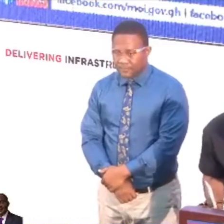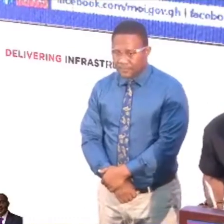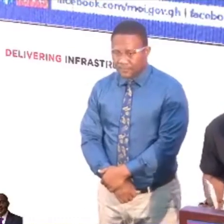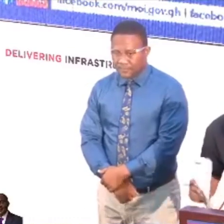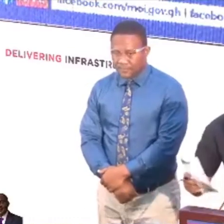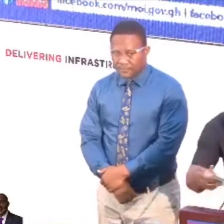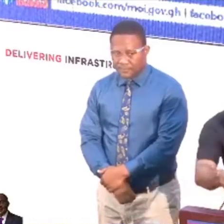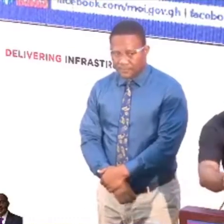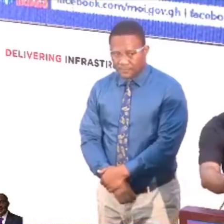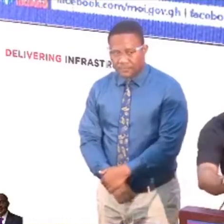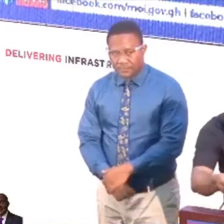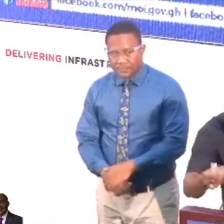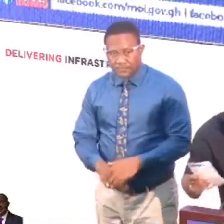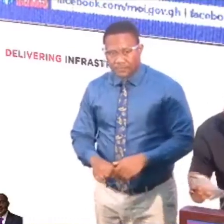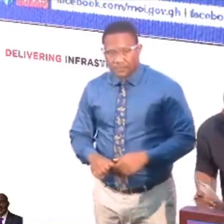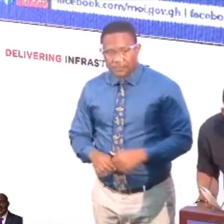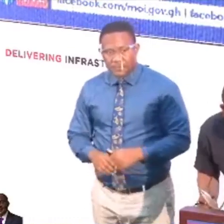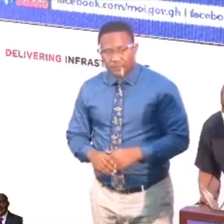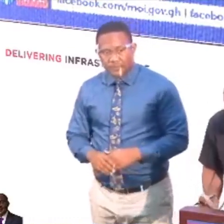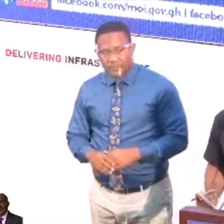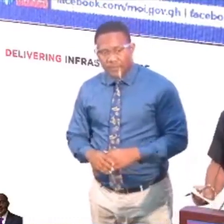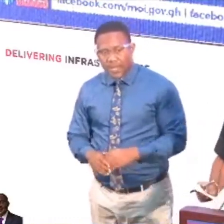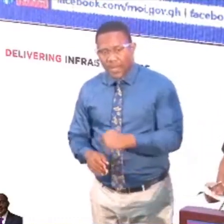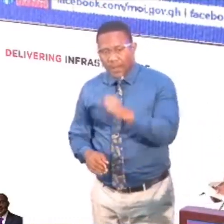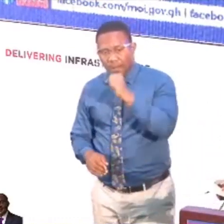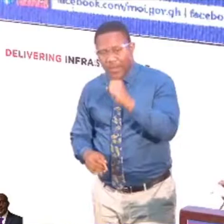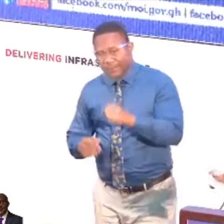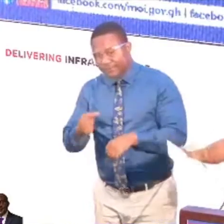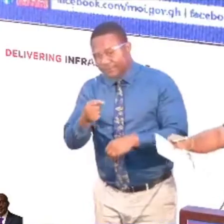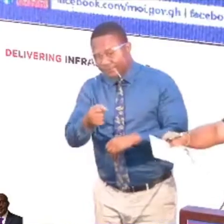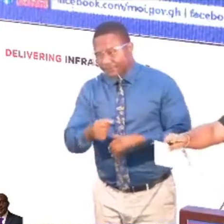Please pass the Honorable Minister the microphone.